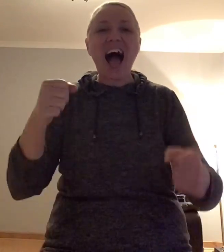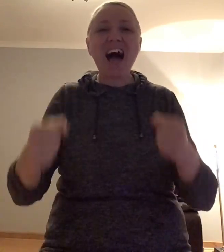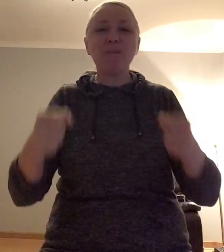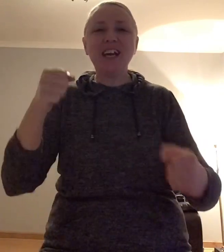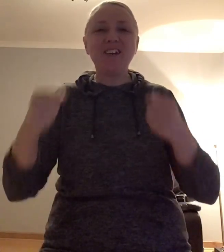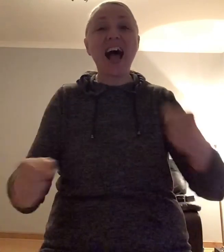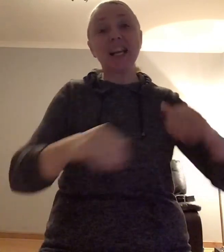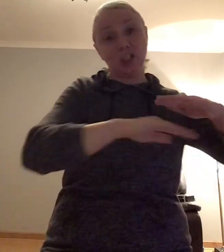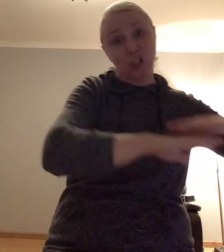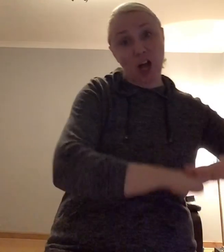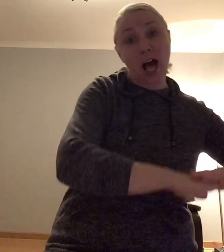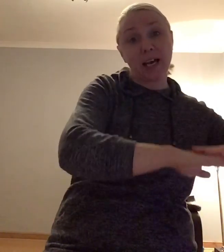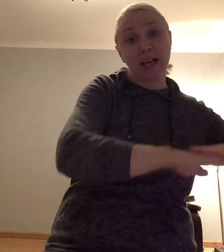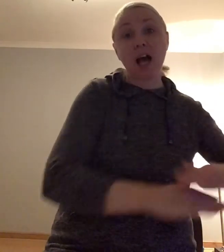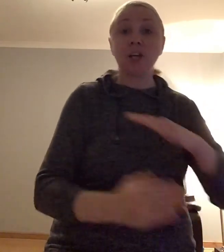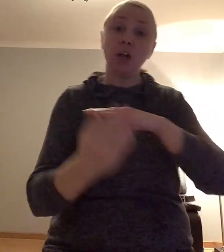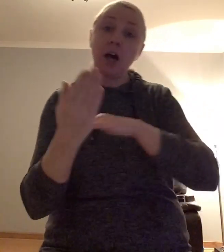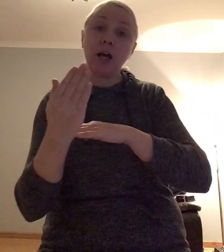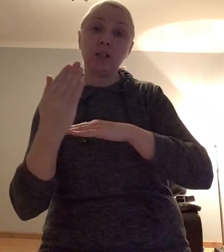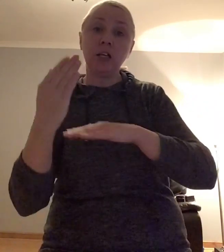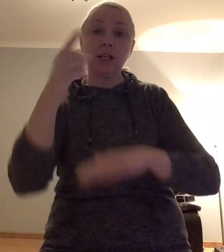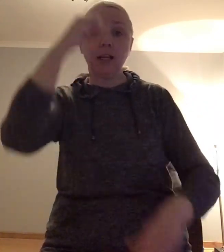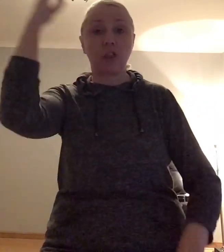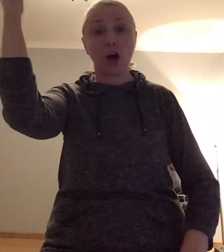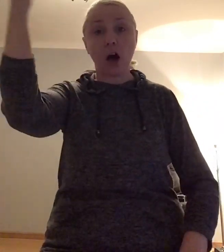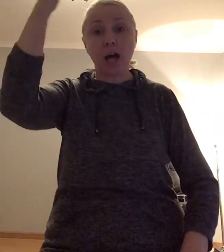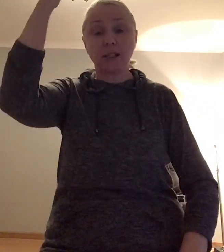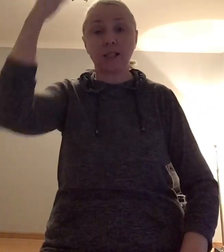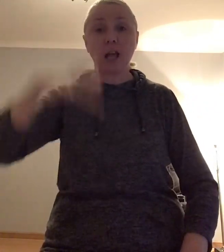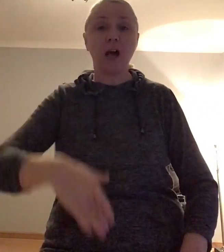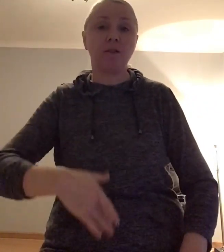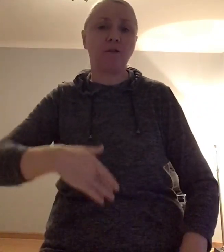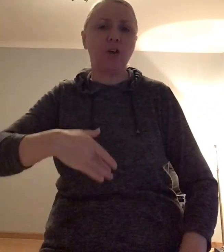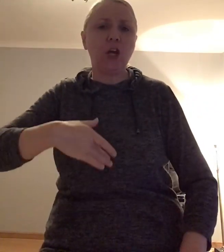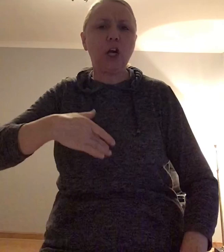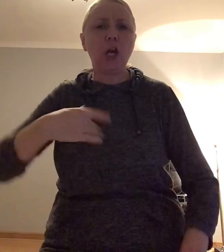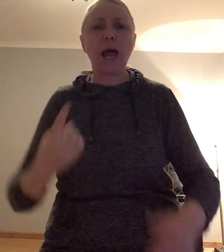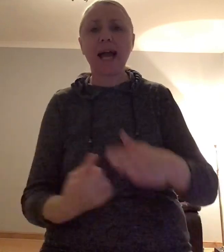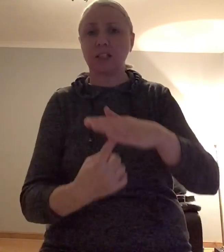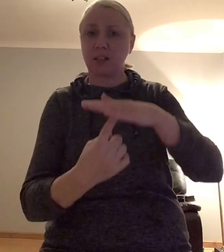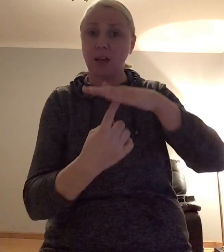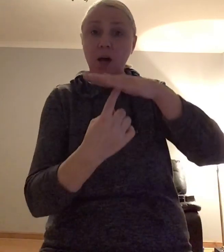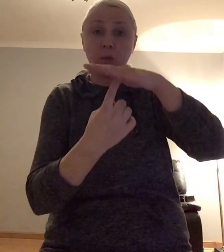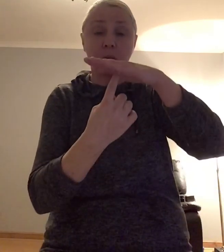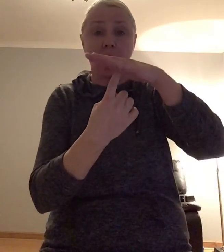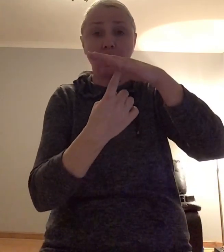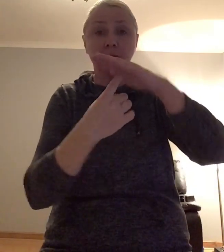I'll be riding shotgun underneath the hot sun, feeling like someone.